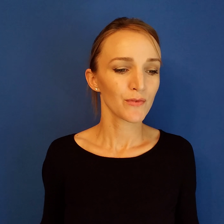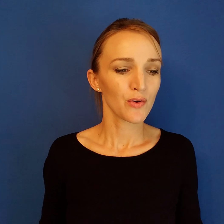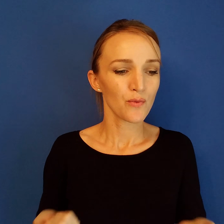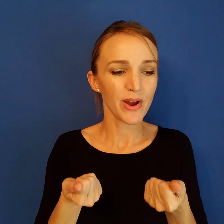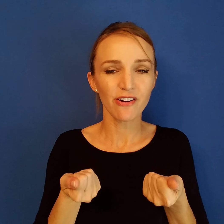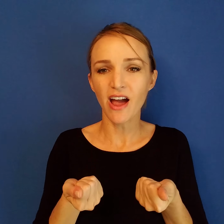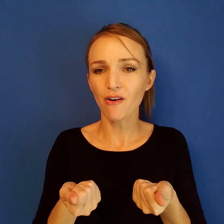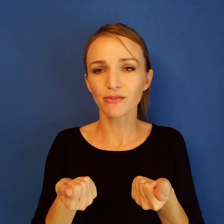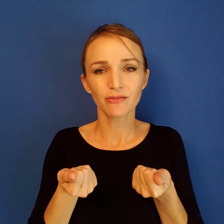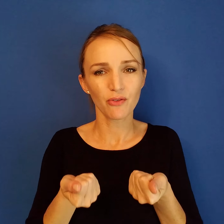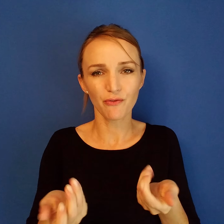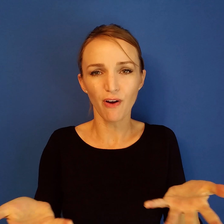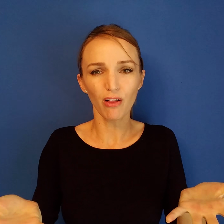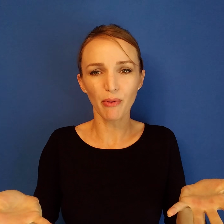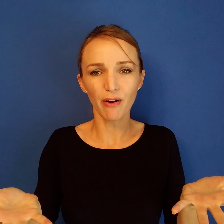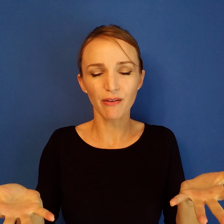Wear out. Or fall apart.